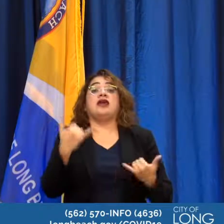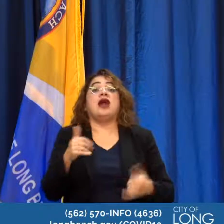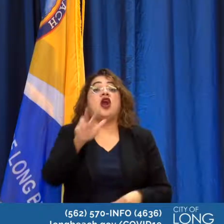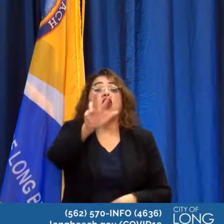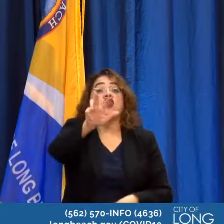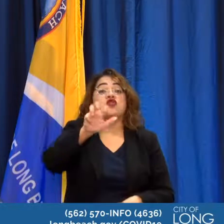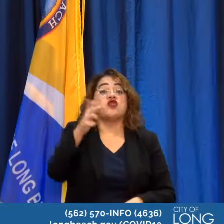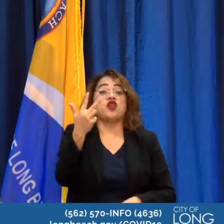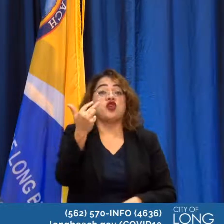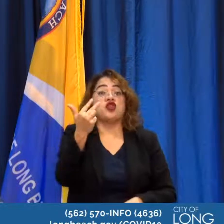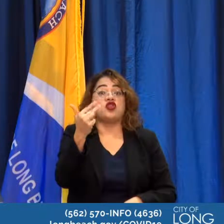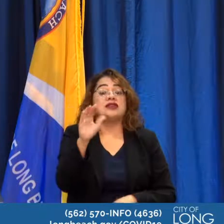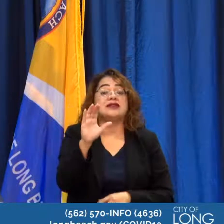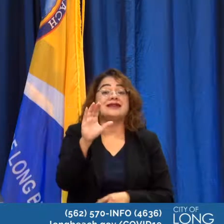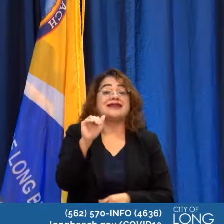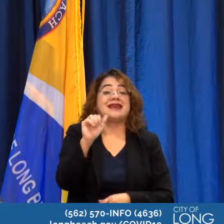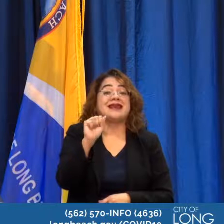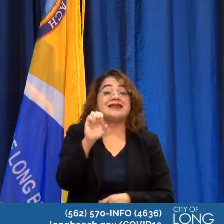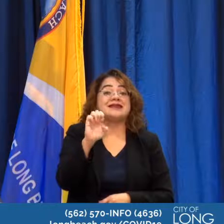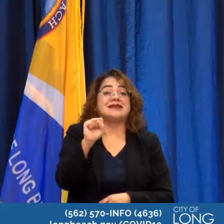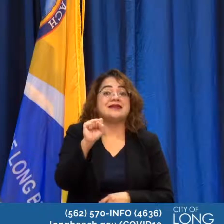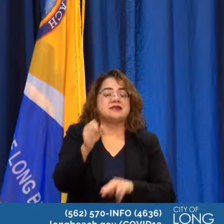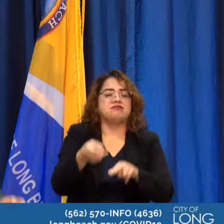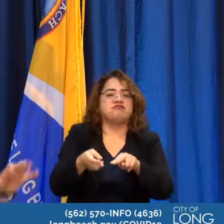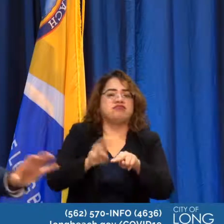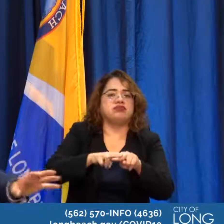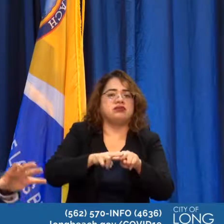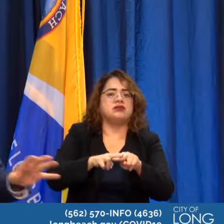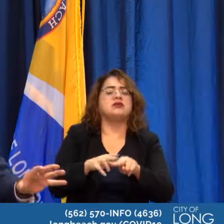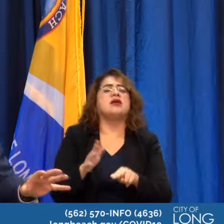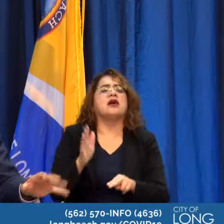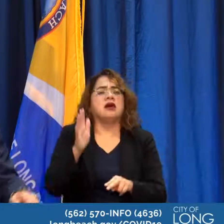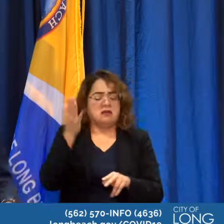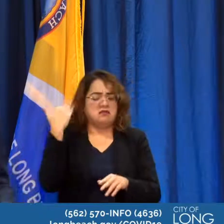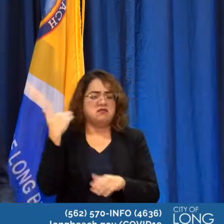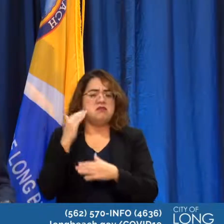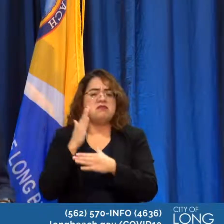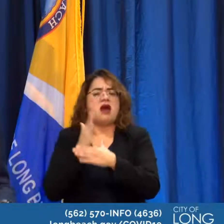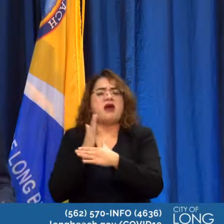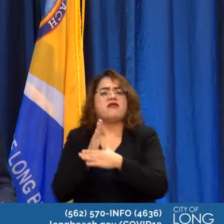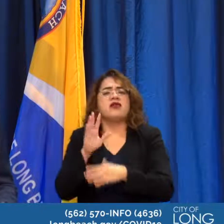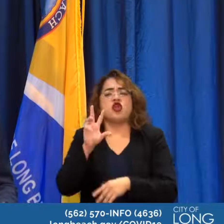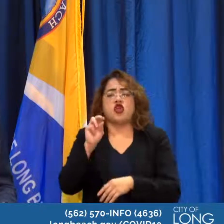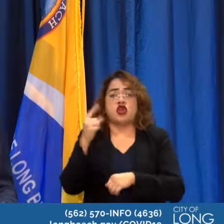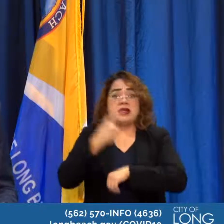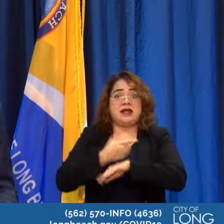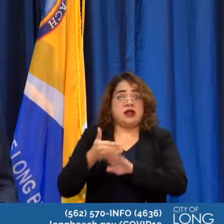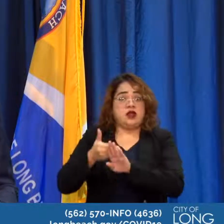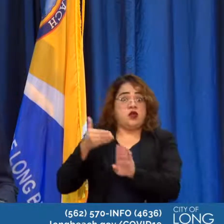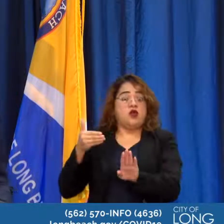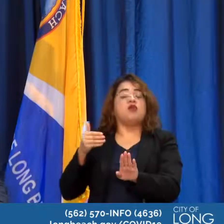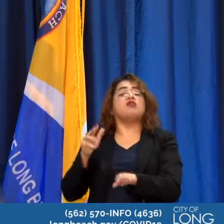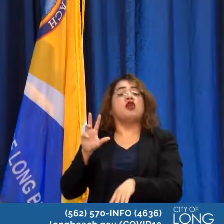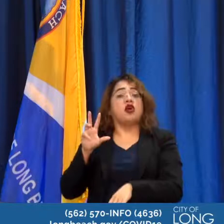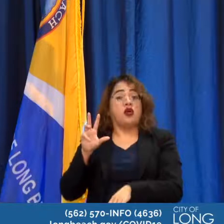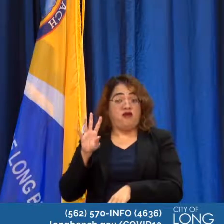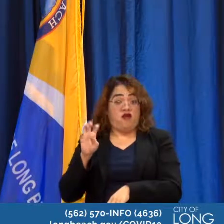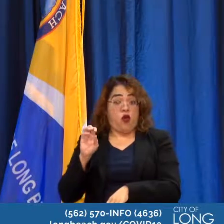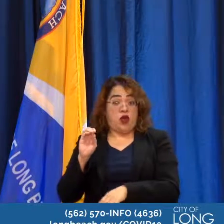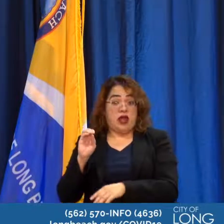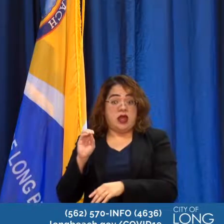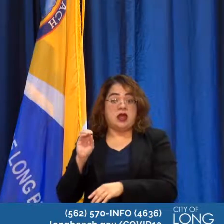313% increase in cases. We averaged about 40 cases a day 30 days ago. We're averaging